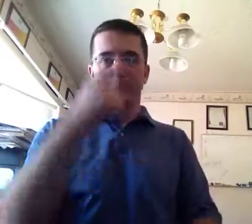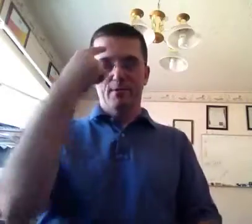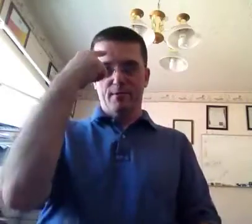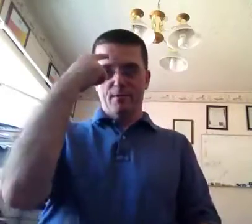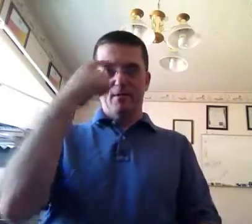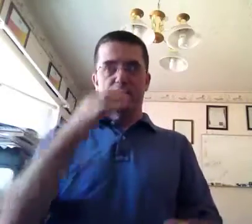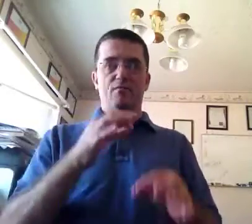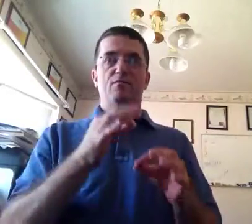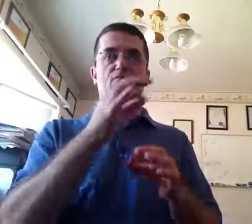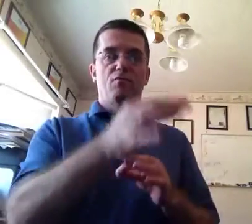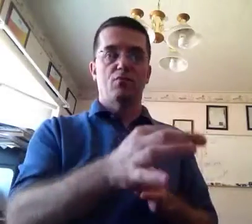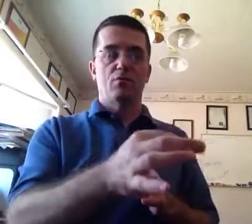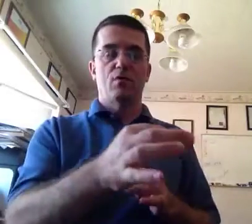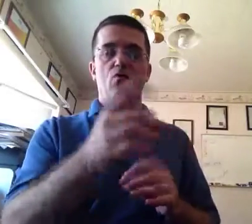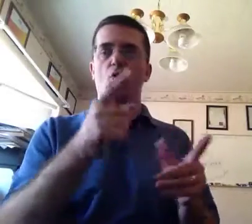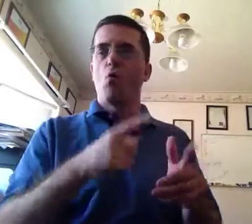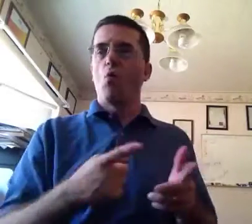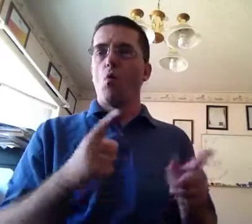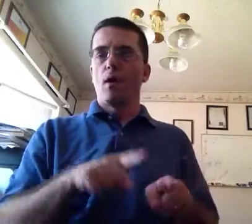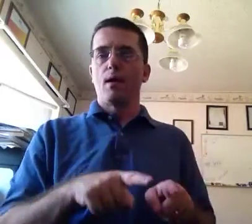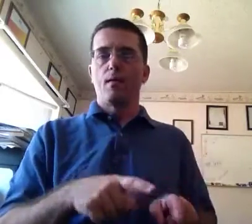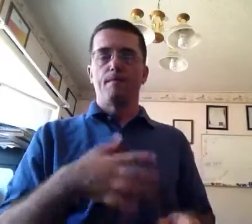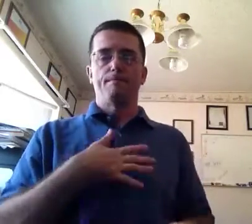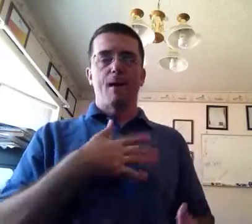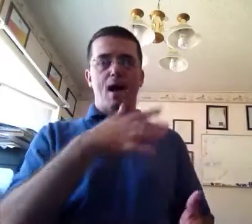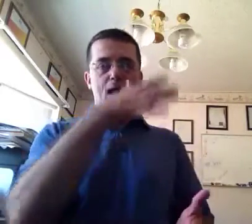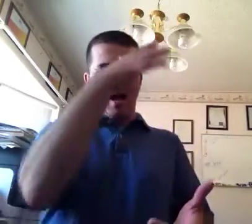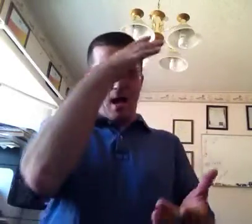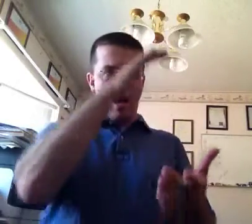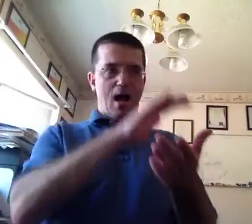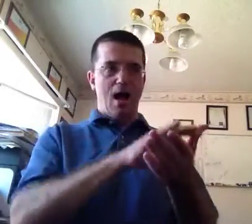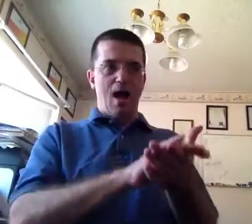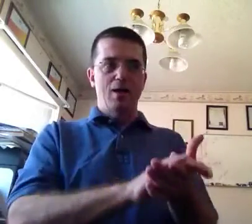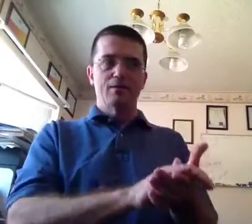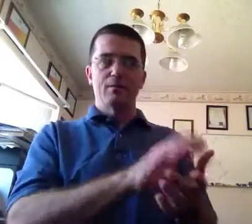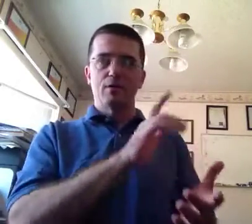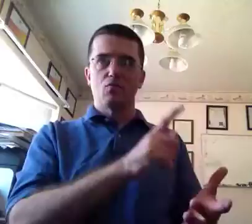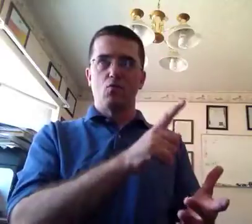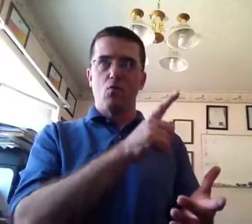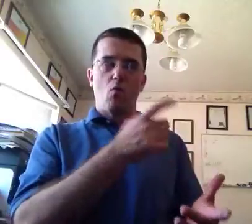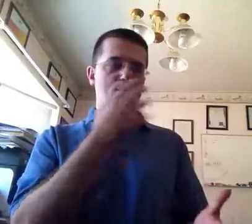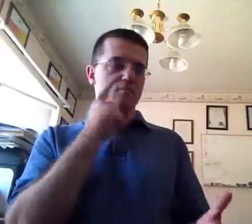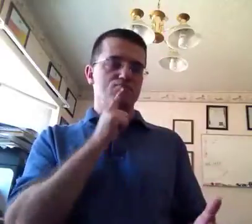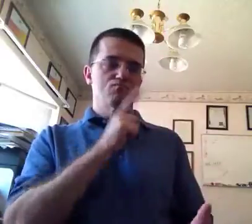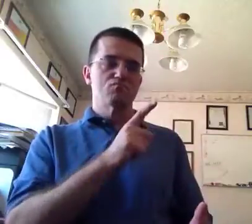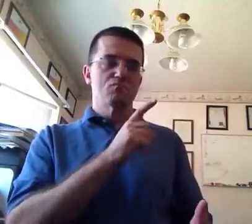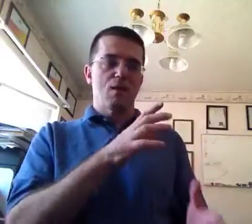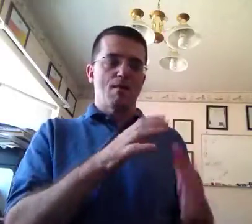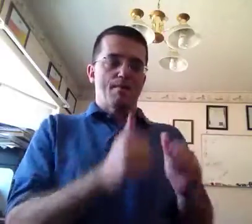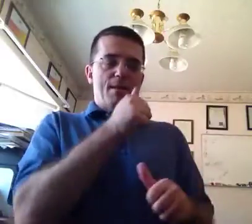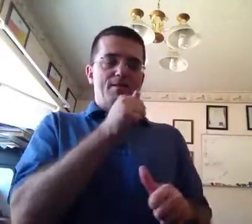Right. My husband just wants to make sure he's really doing the best that he can, because although his